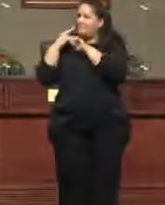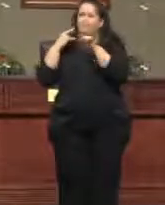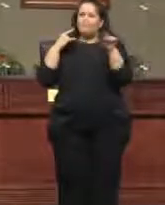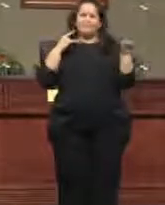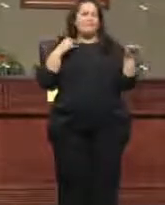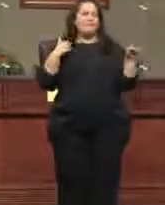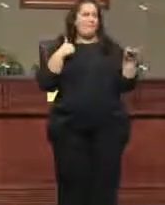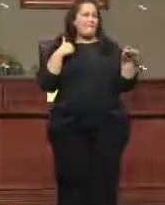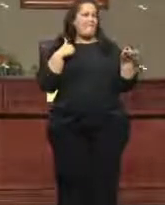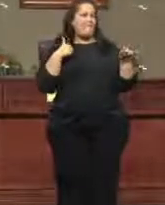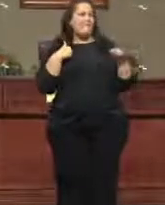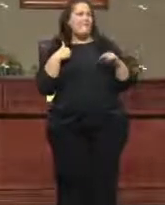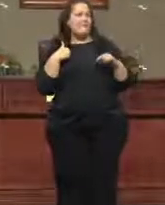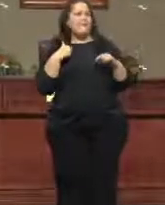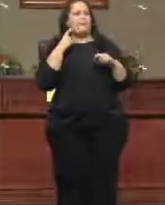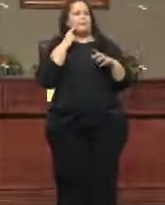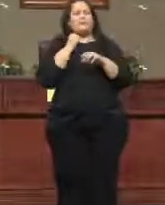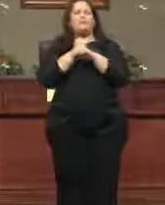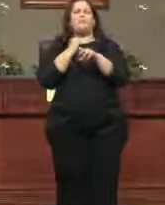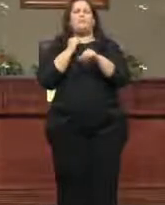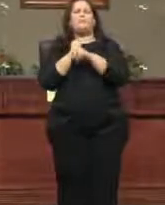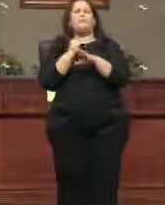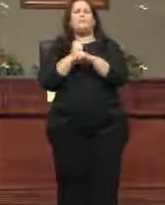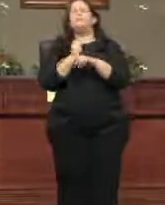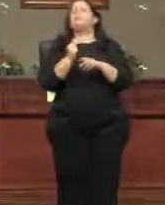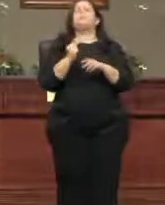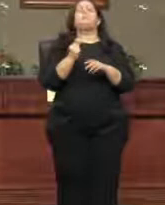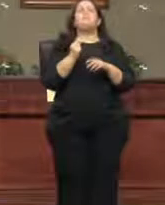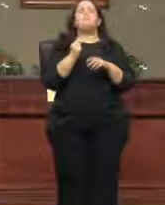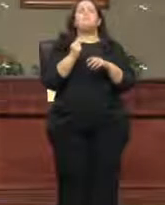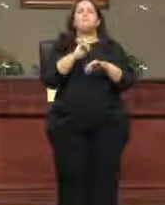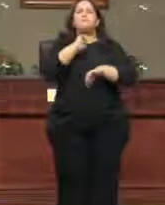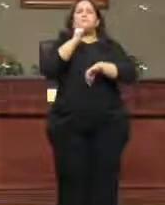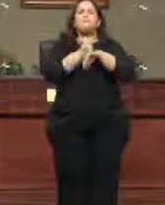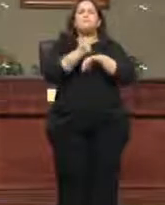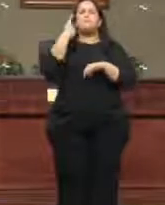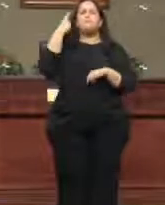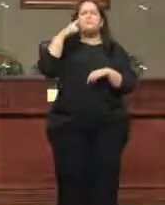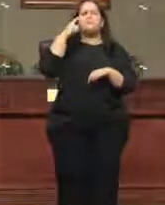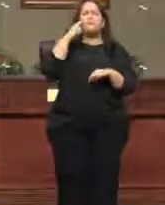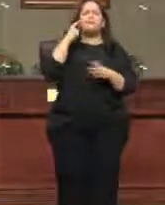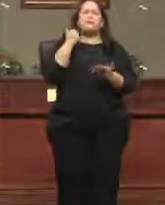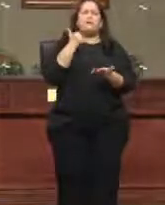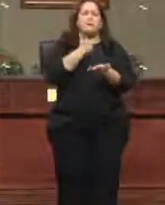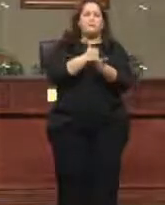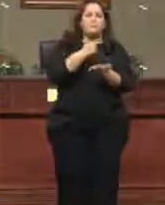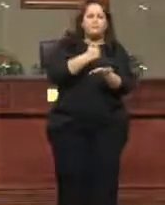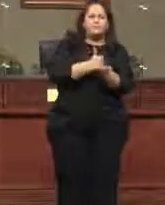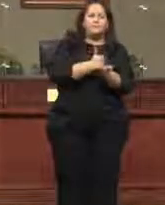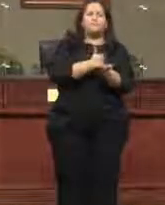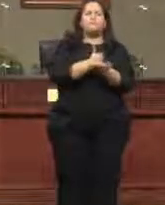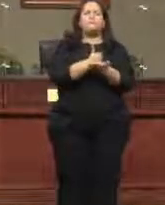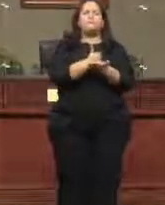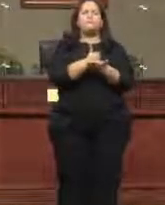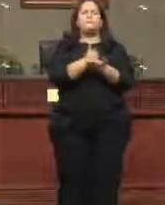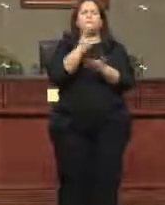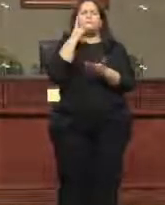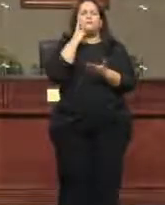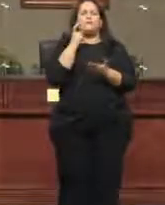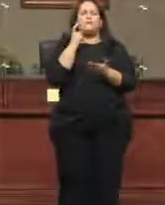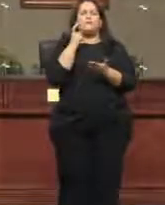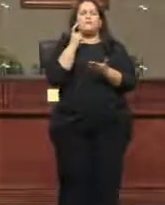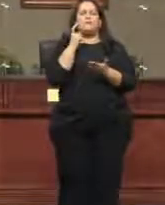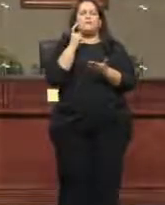ago. The campaign was primarily put in place to assist us in dealing with the